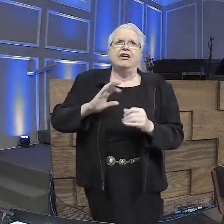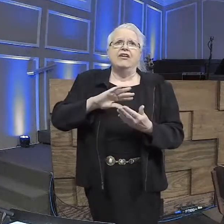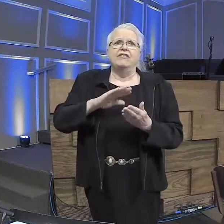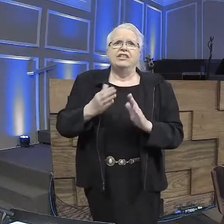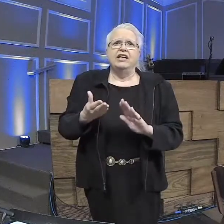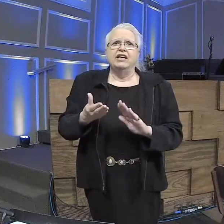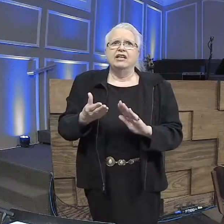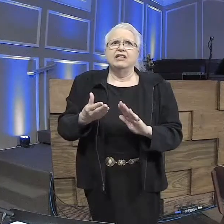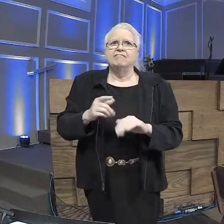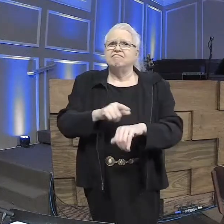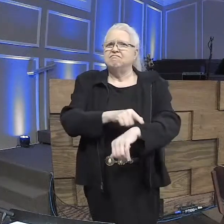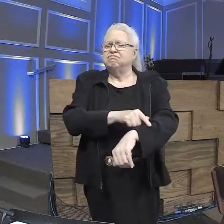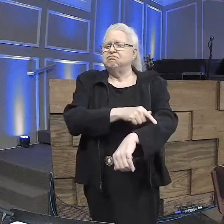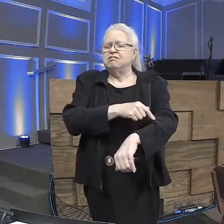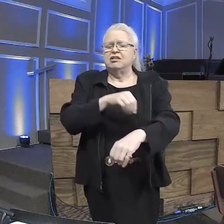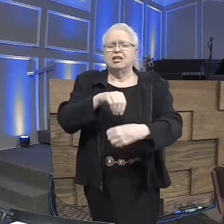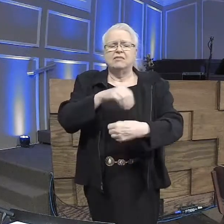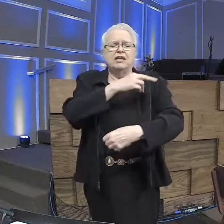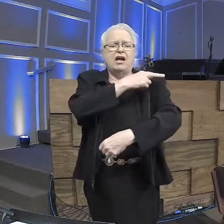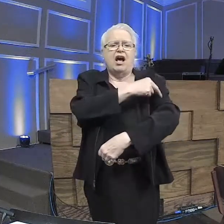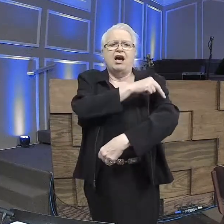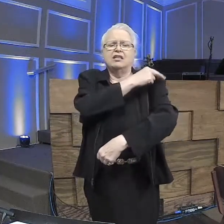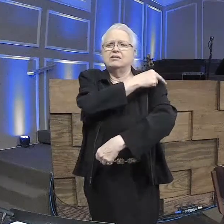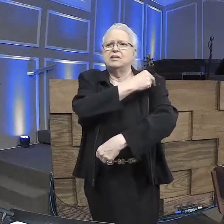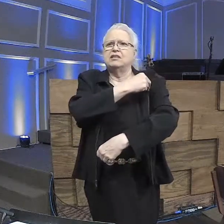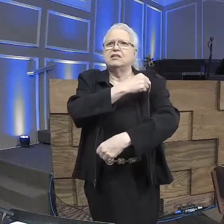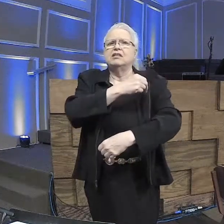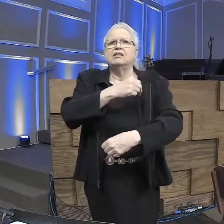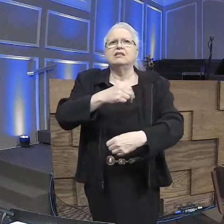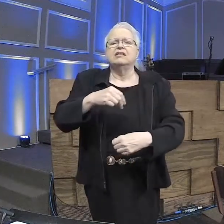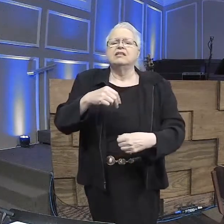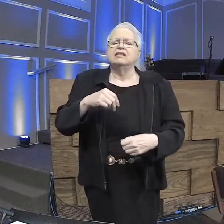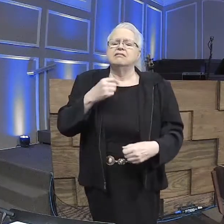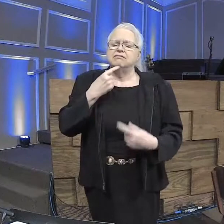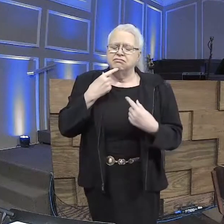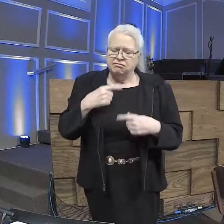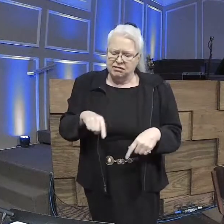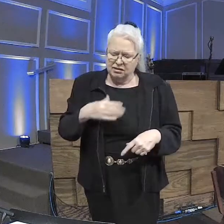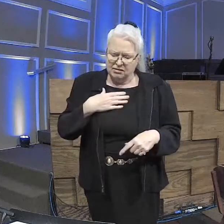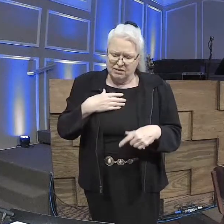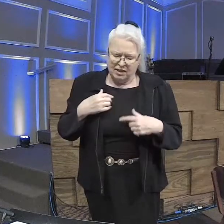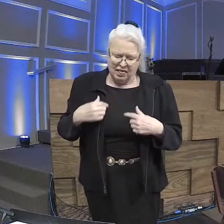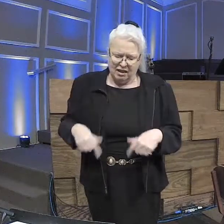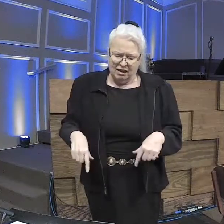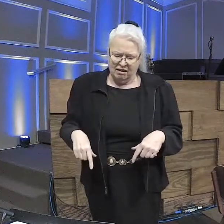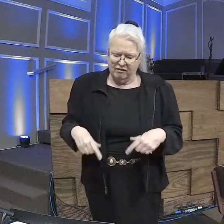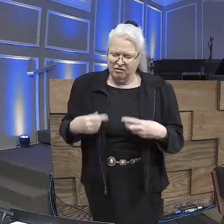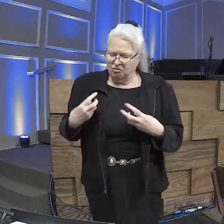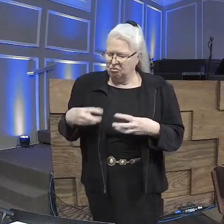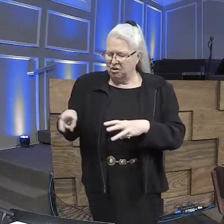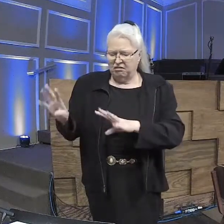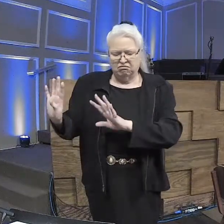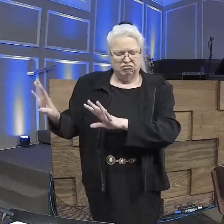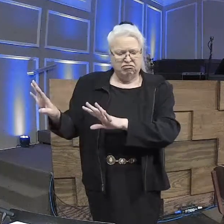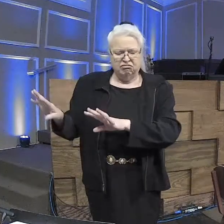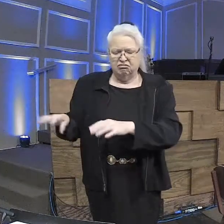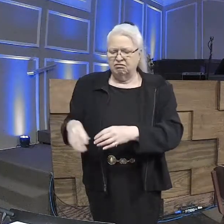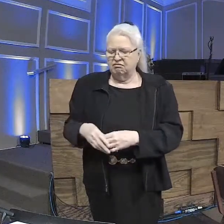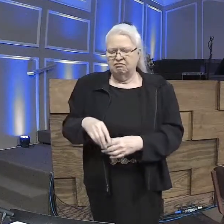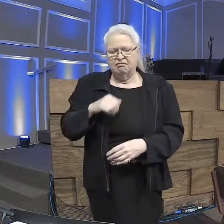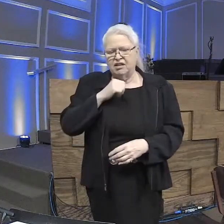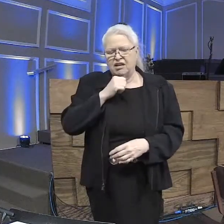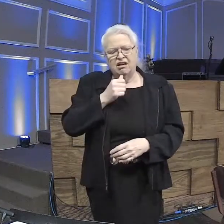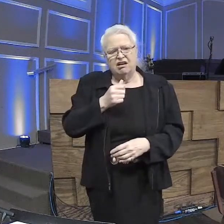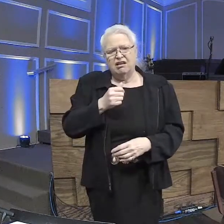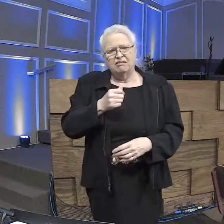there for an extended period of time, disappointed in my own life, the direction it had taken, how I hadn't been what I